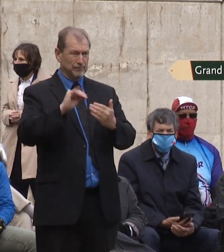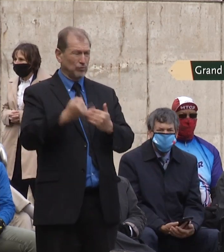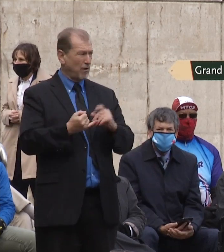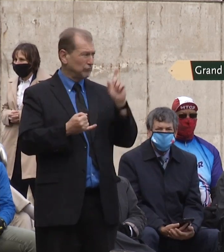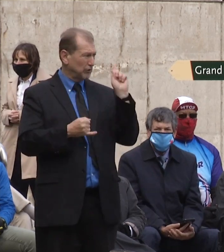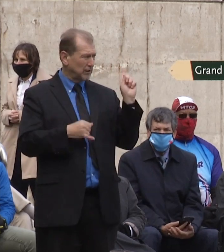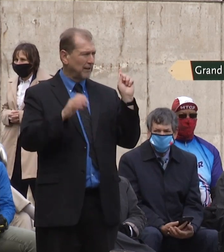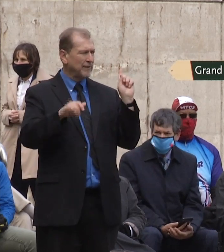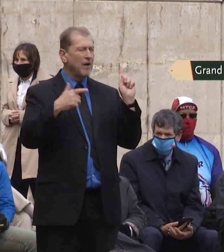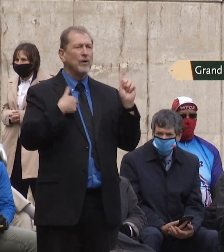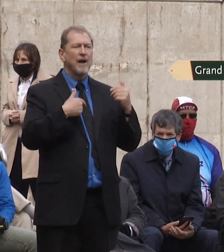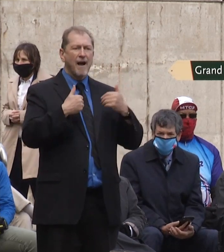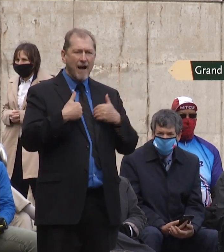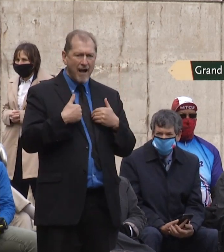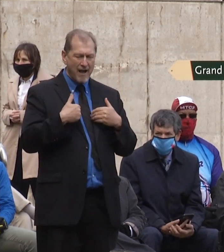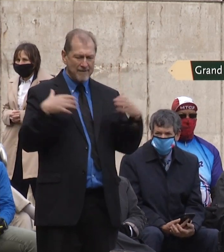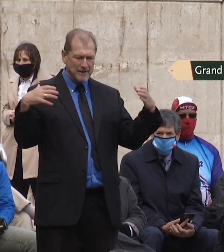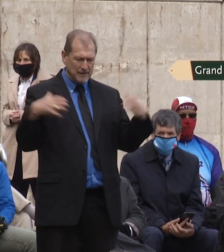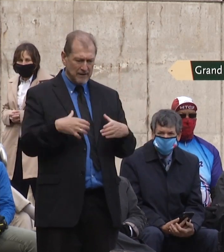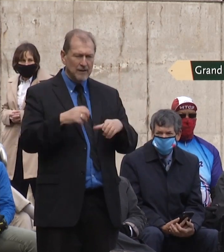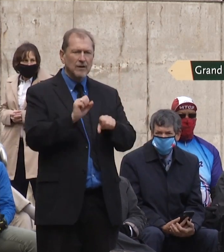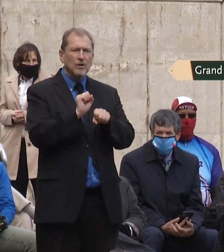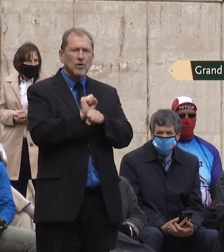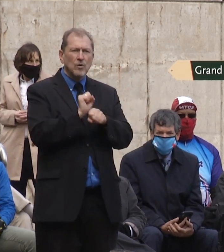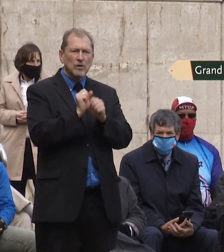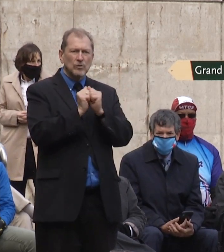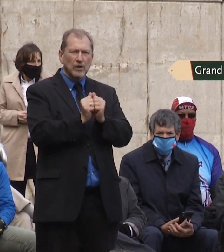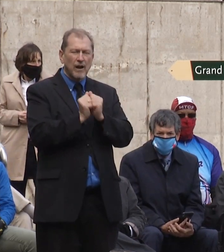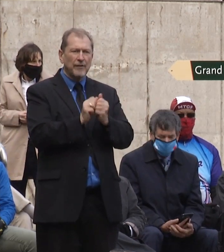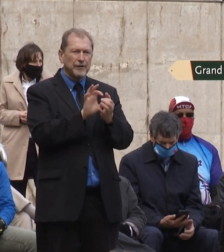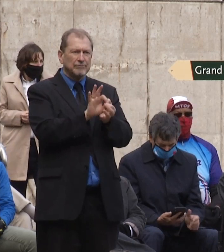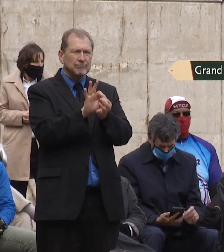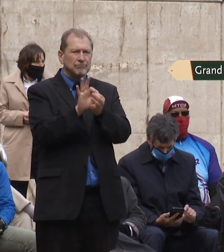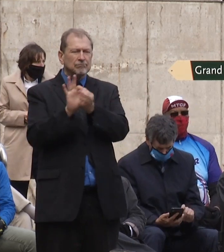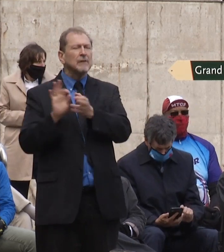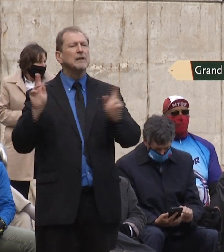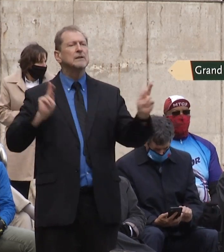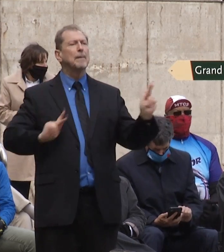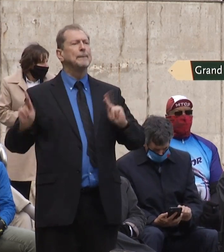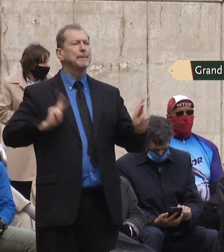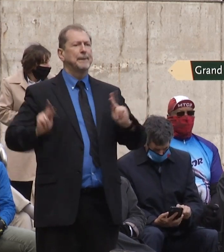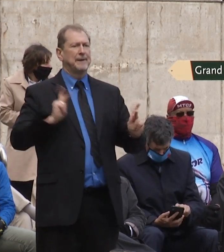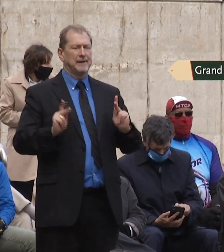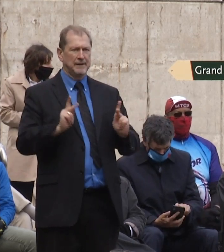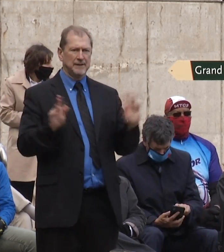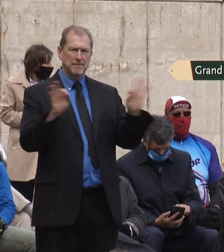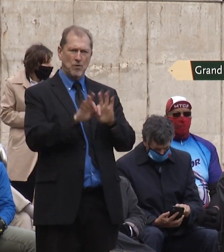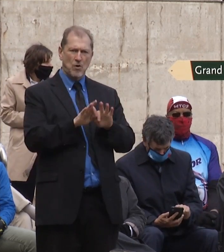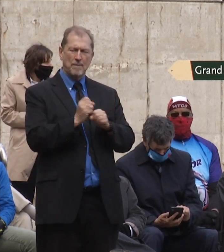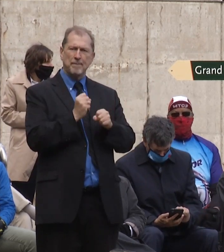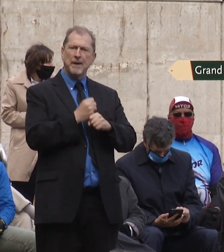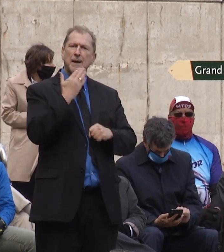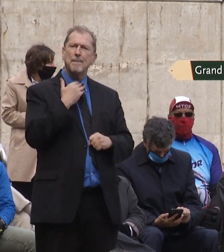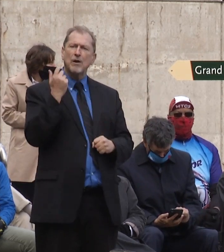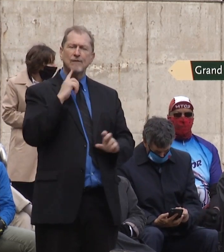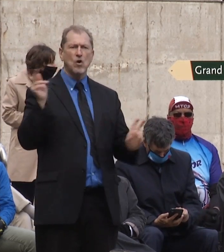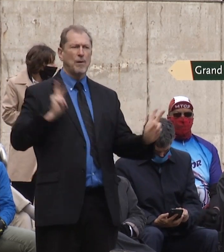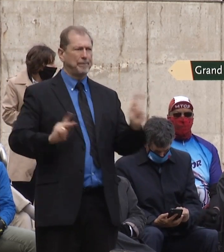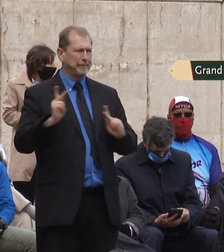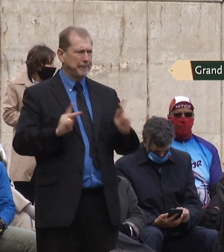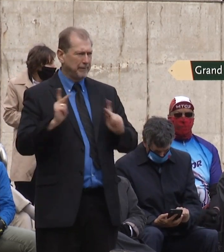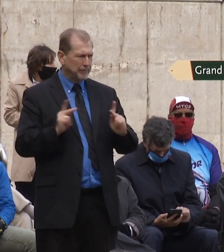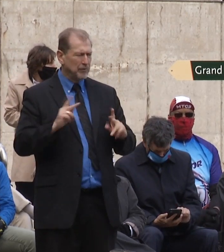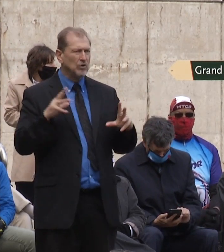the scores of others, are commitment in people making this region a better place to build a